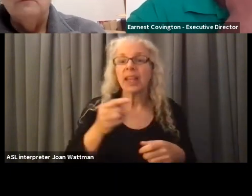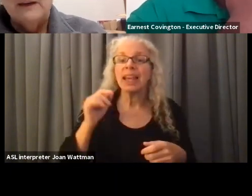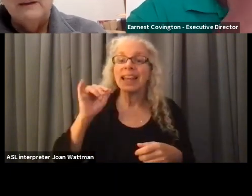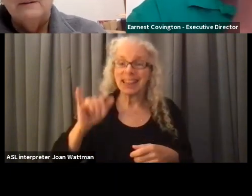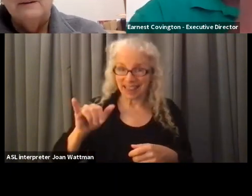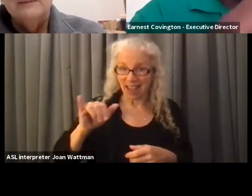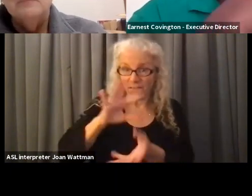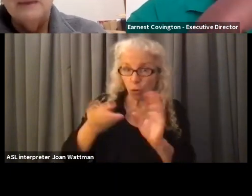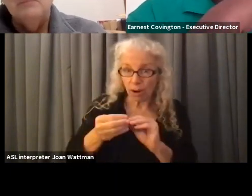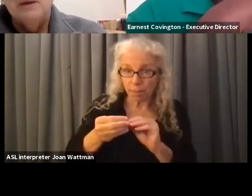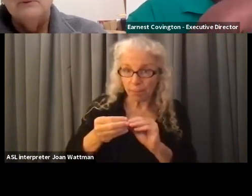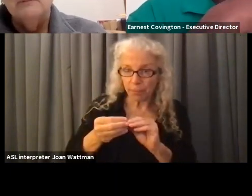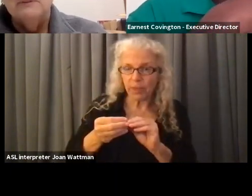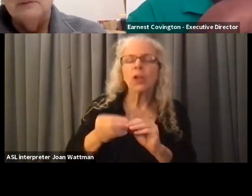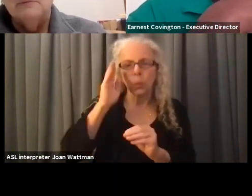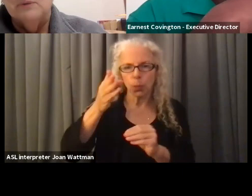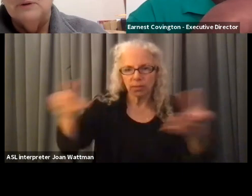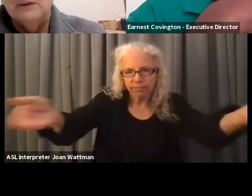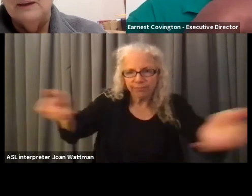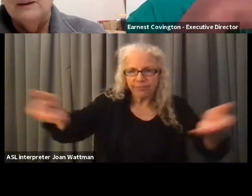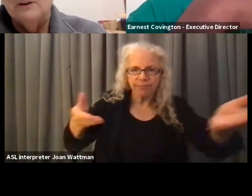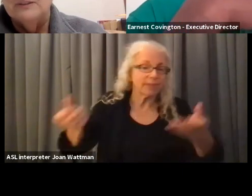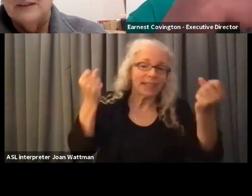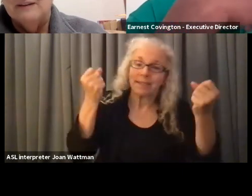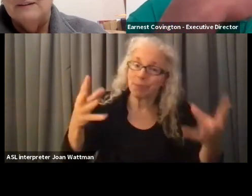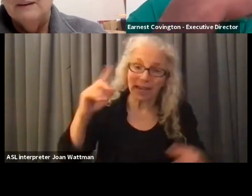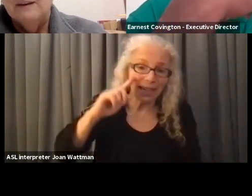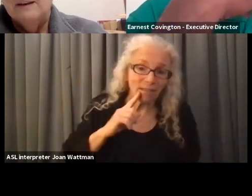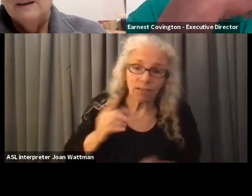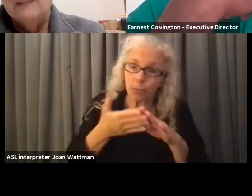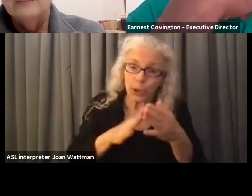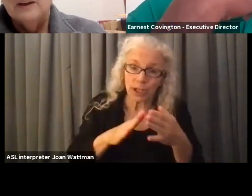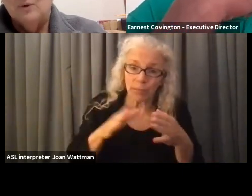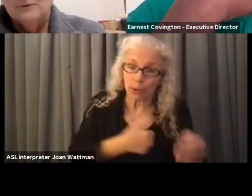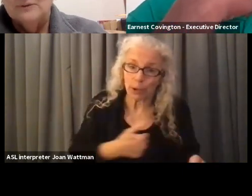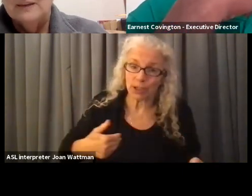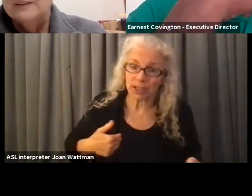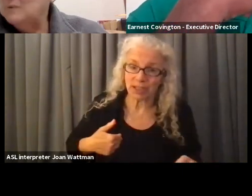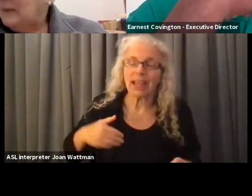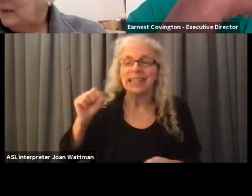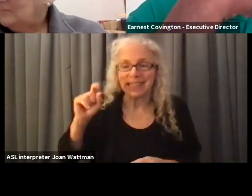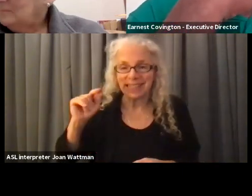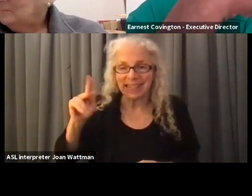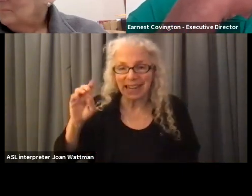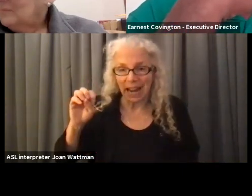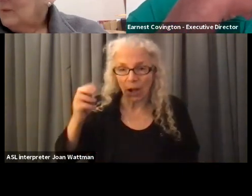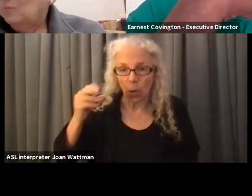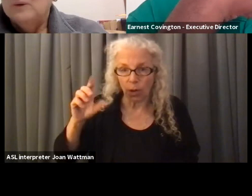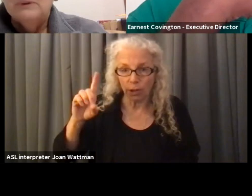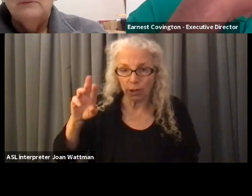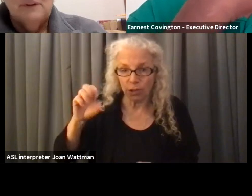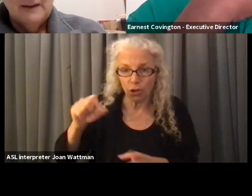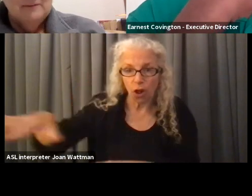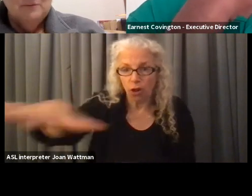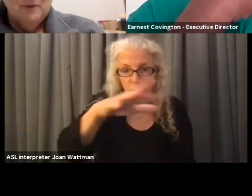will invite as many members of the deaf community in our state and stakeholders as we can. We